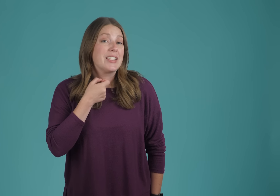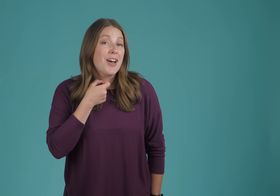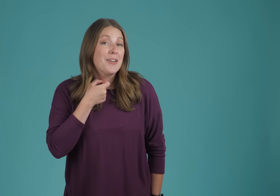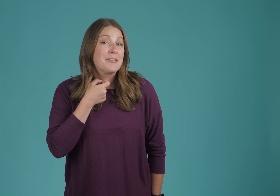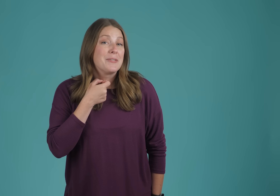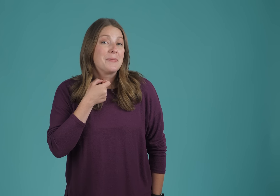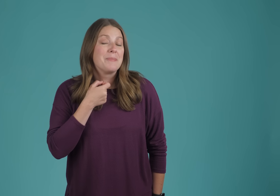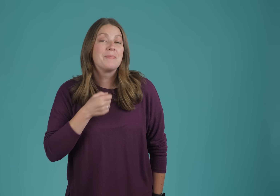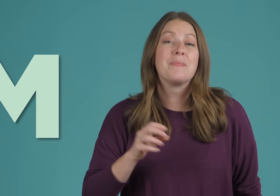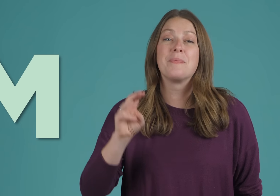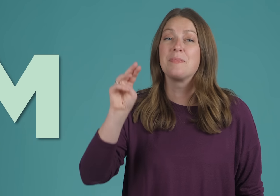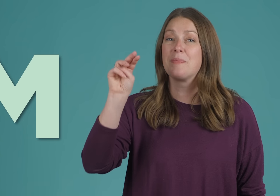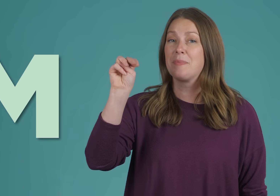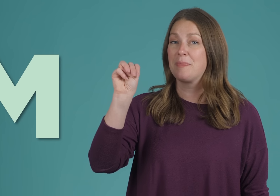off.